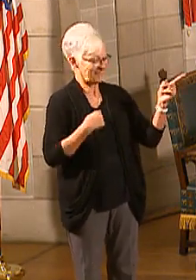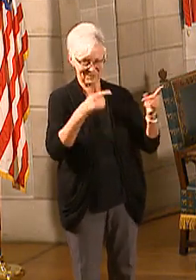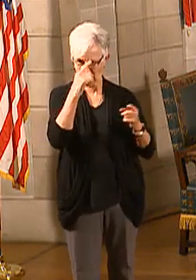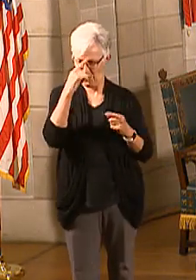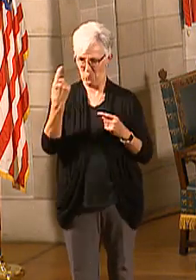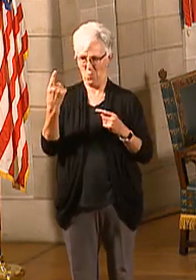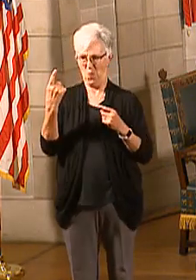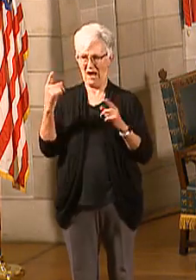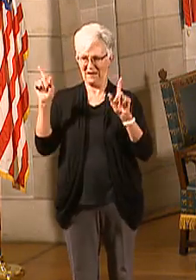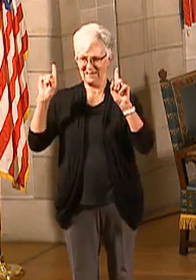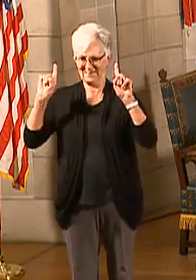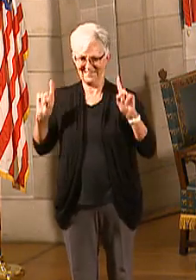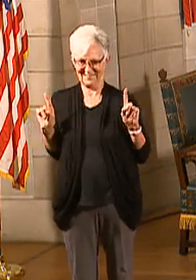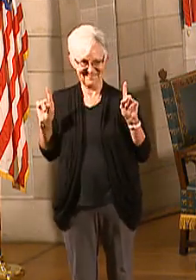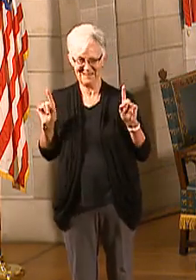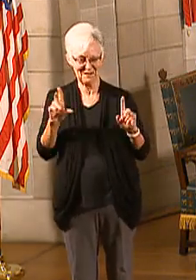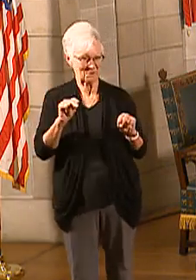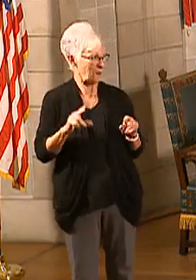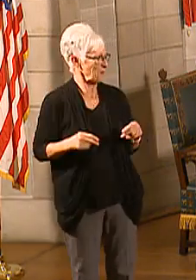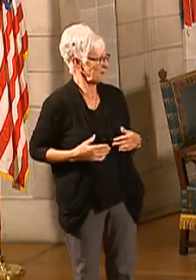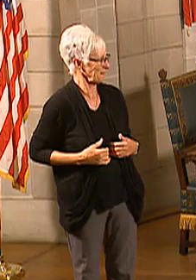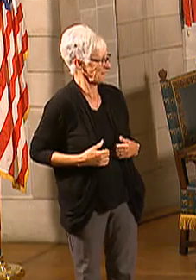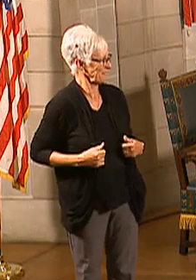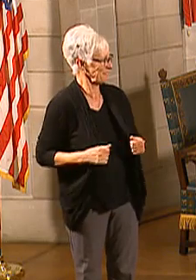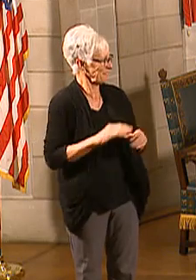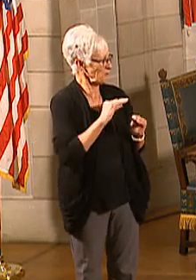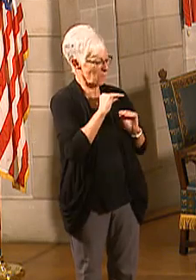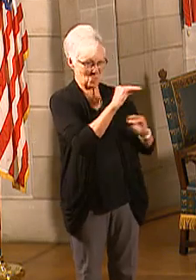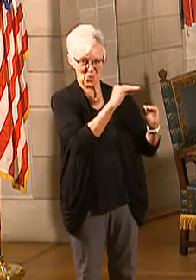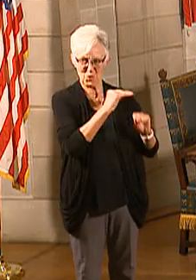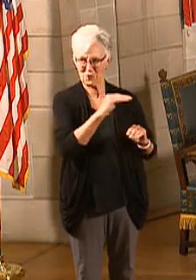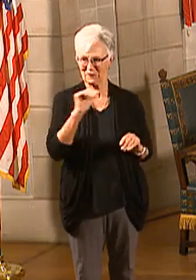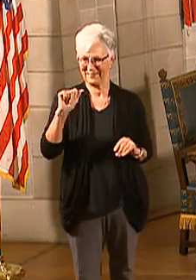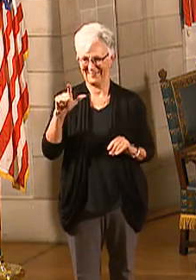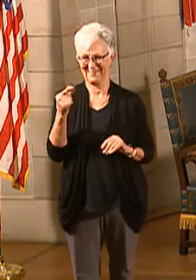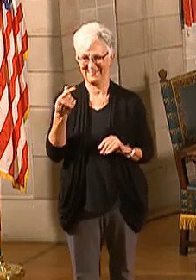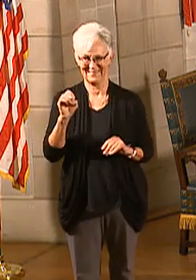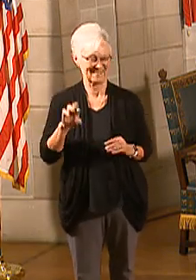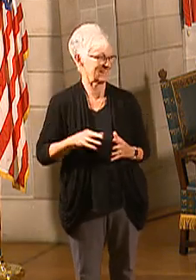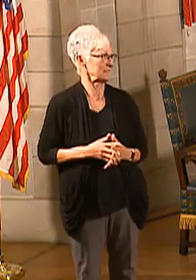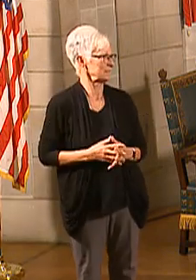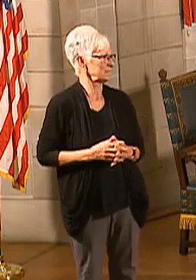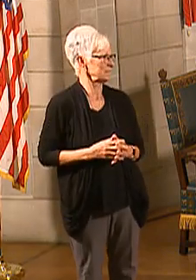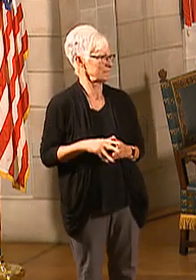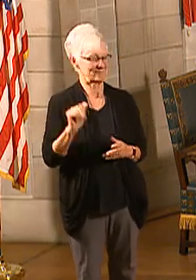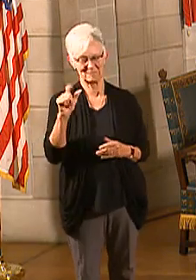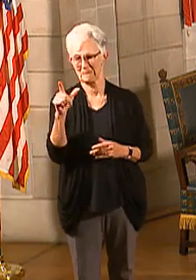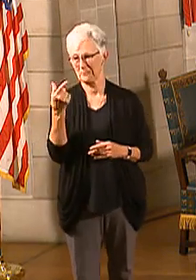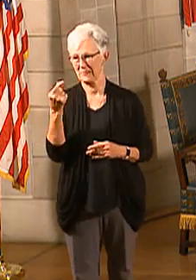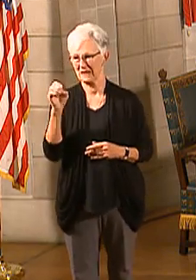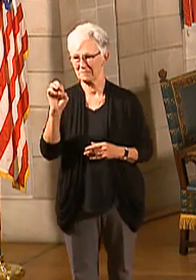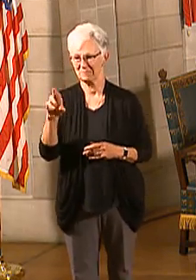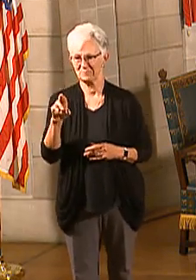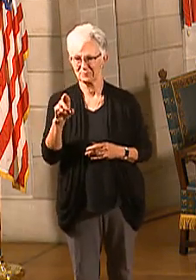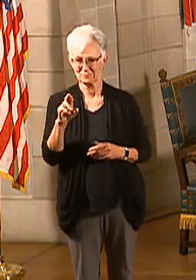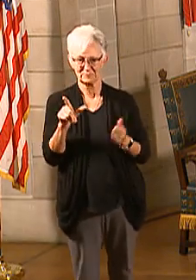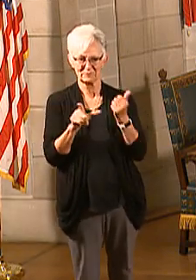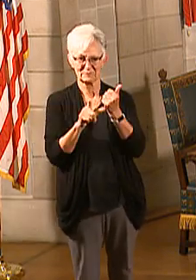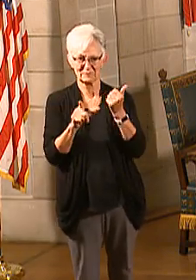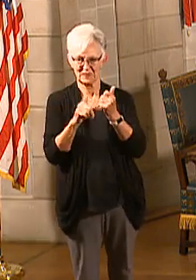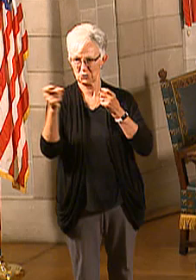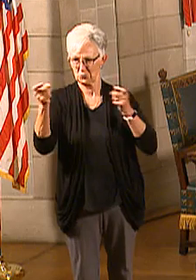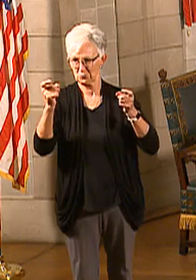opposite sides or something there, sorry. Yeah, I know, you moved on me, Alger. So anyway, Alger is the Deputy Director